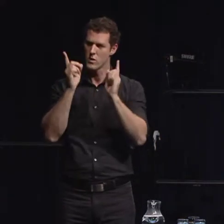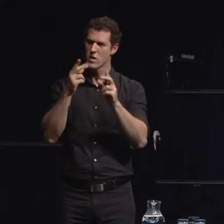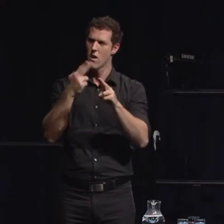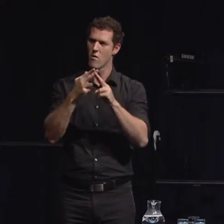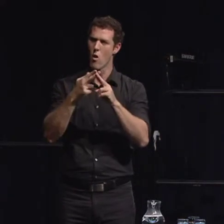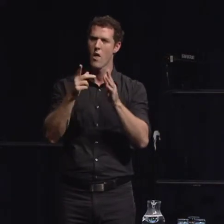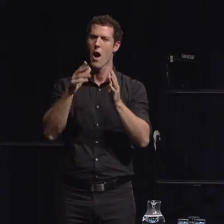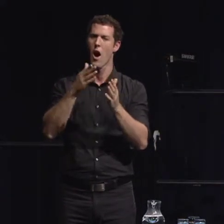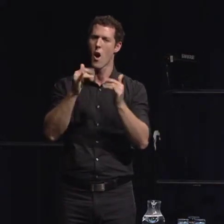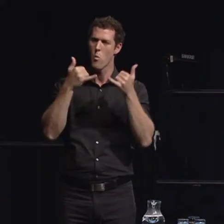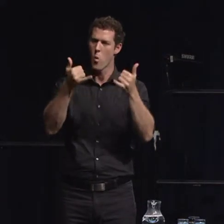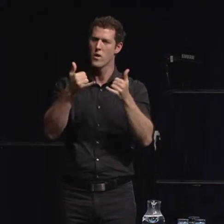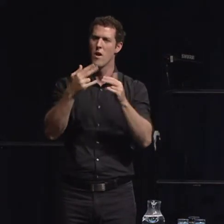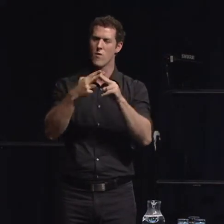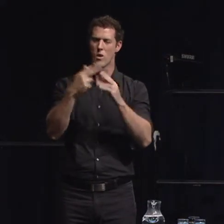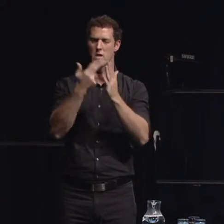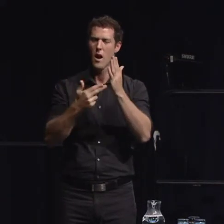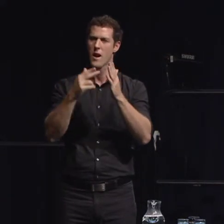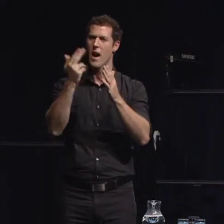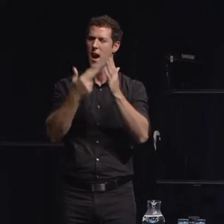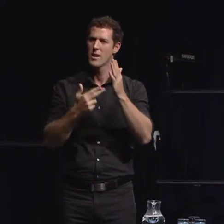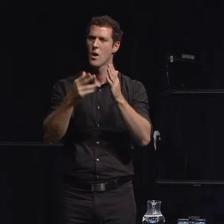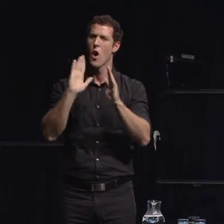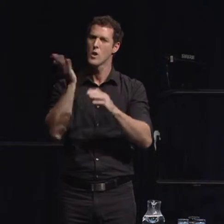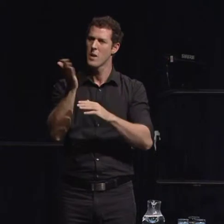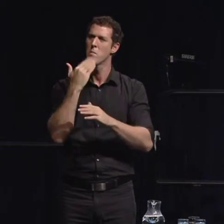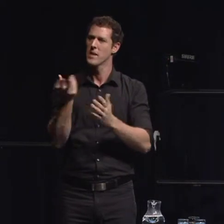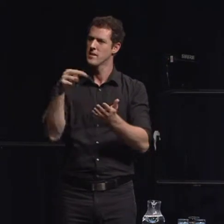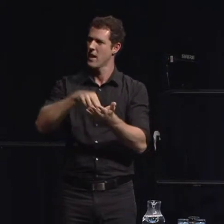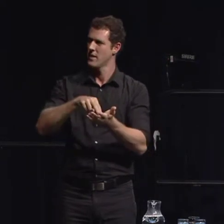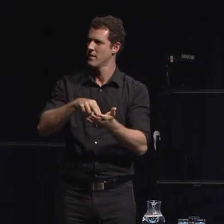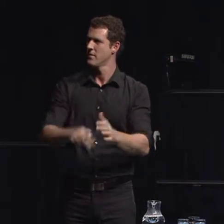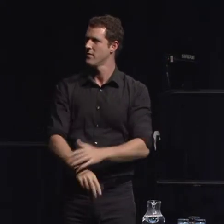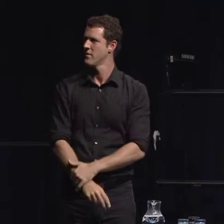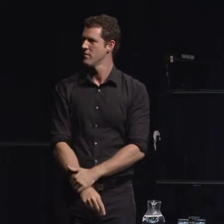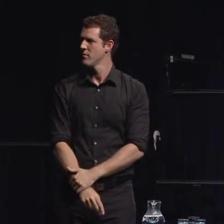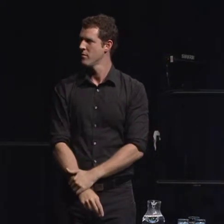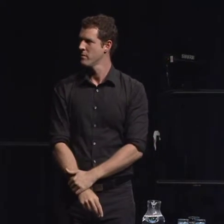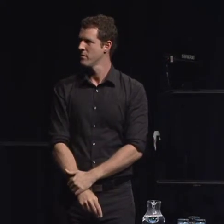in the Faculty of Design, Arts and Hospitality please stand?